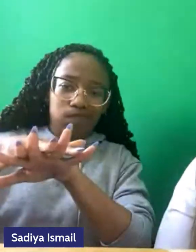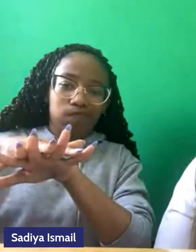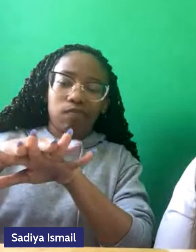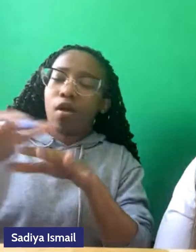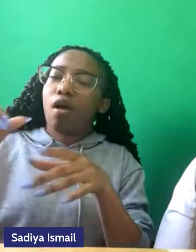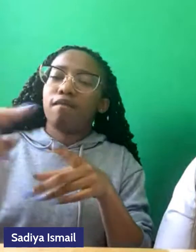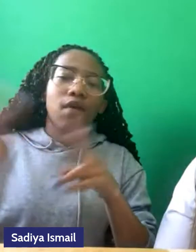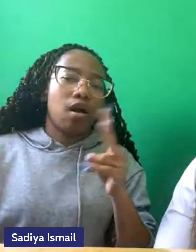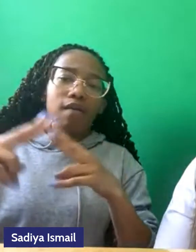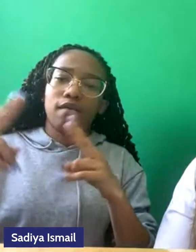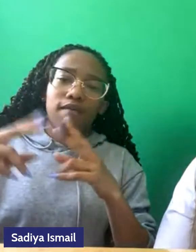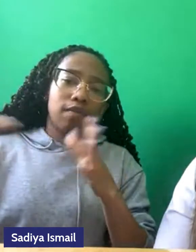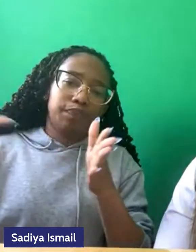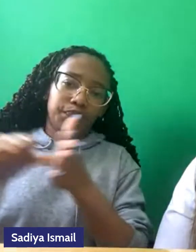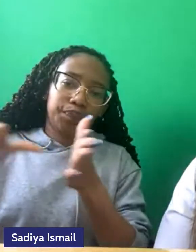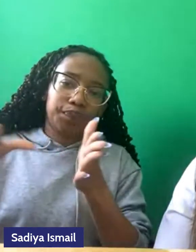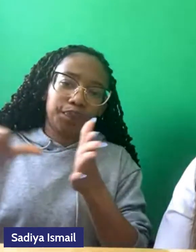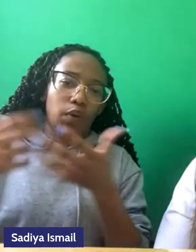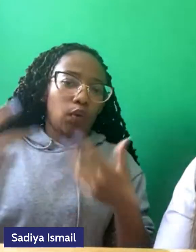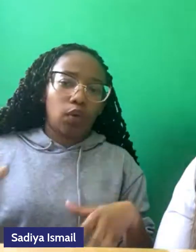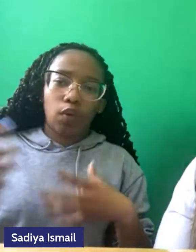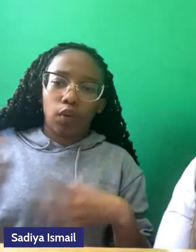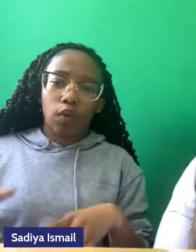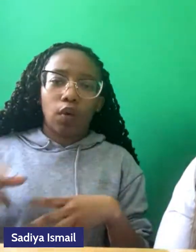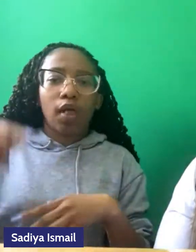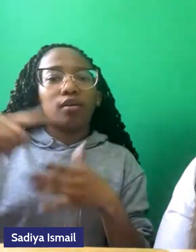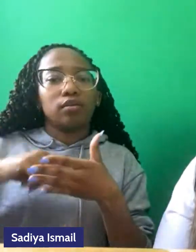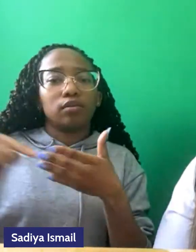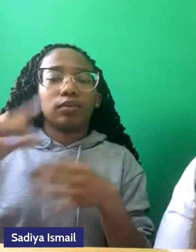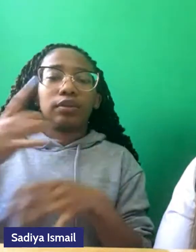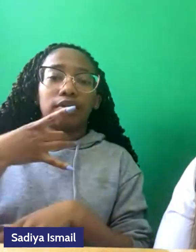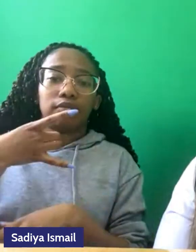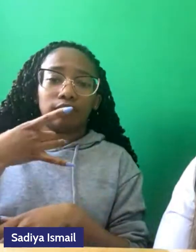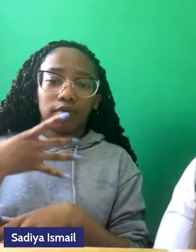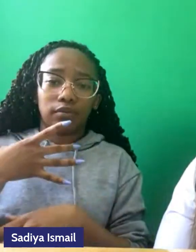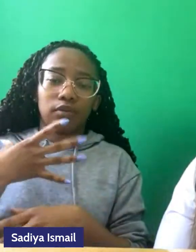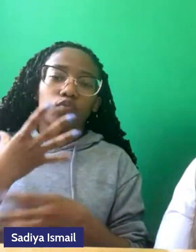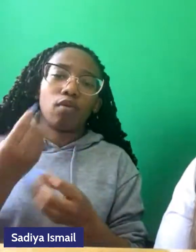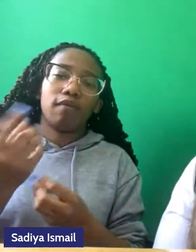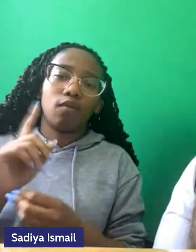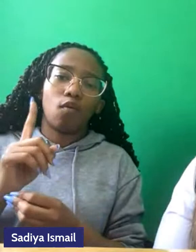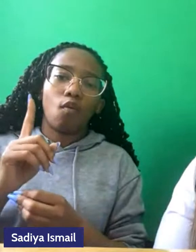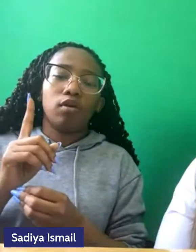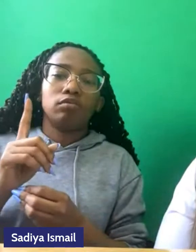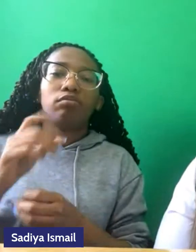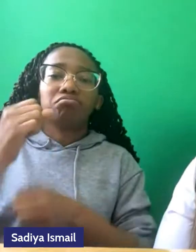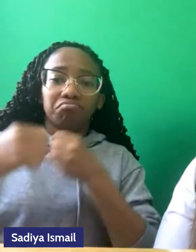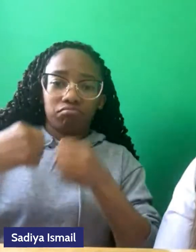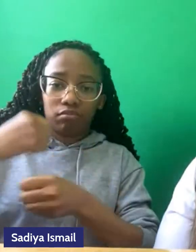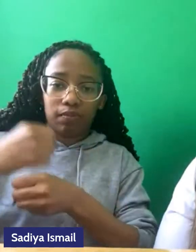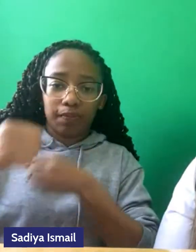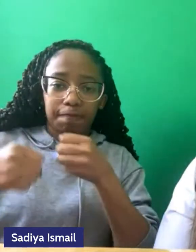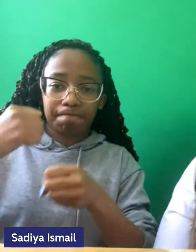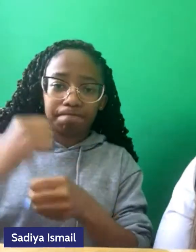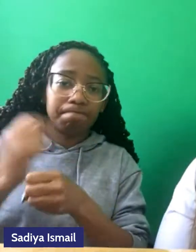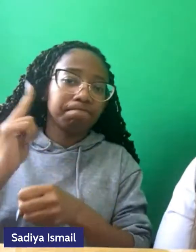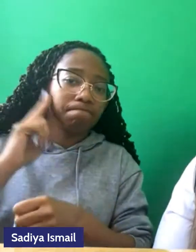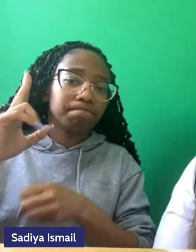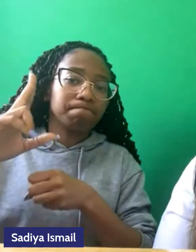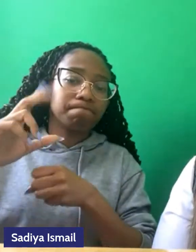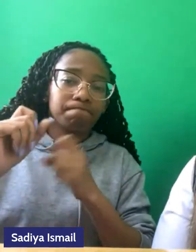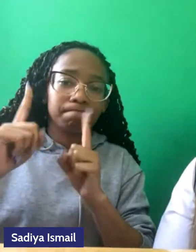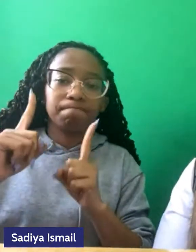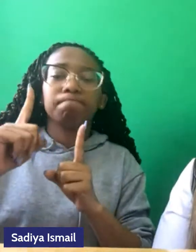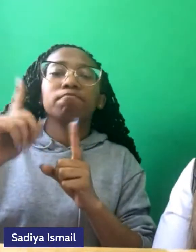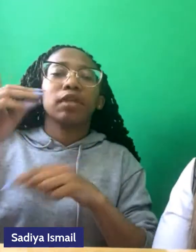so important. So this week, Saturday, we would be having our annual Deaf Awareness Day